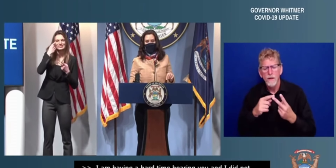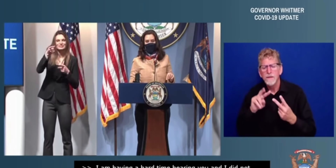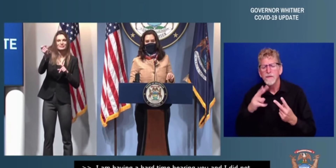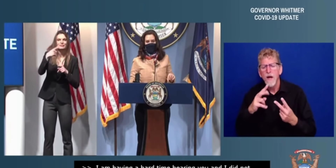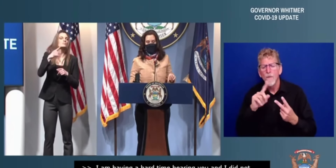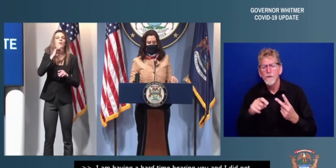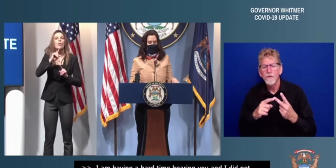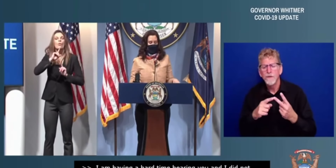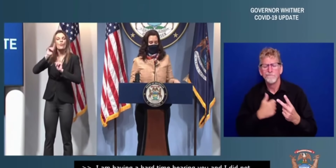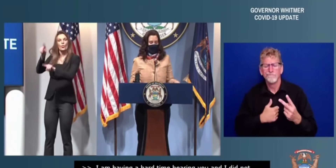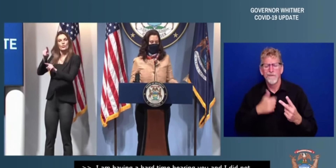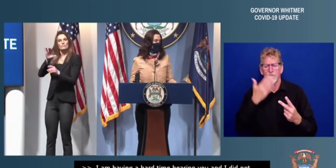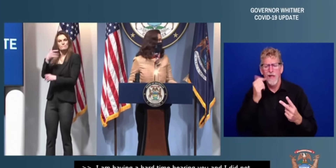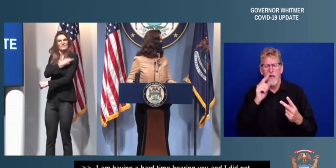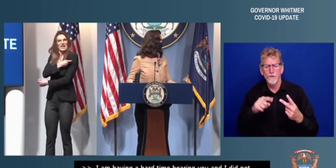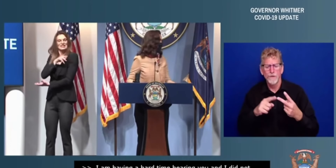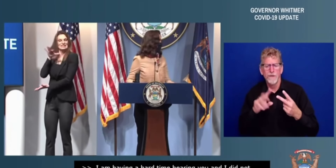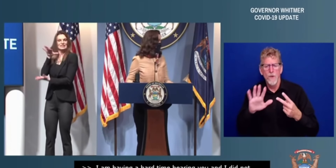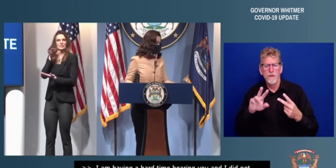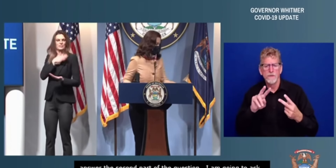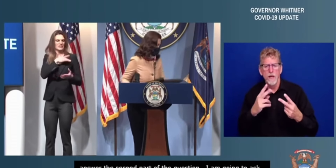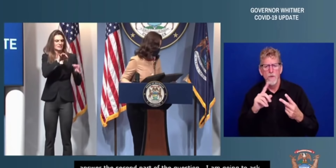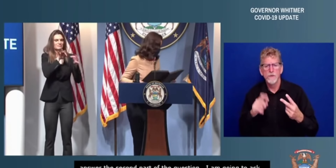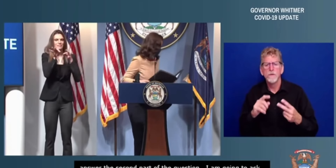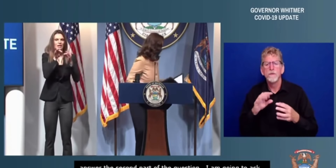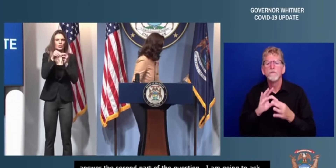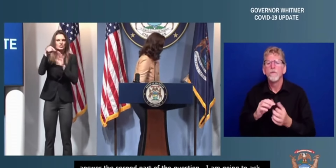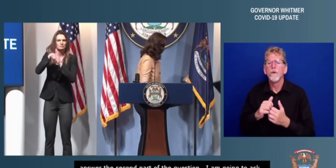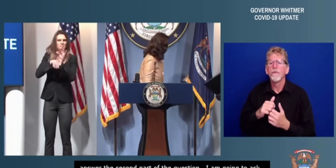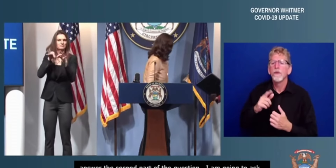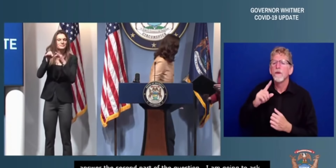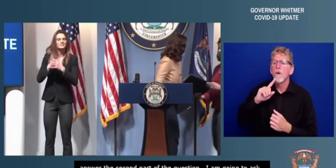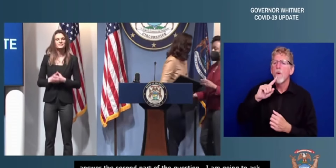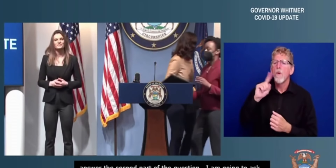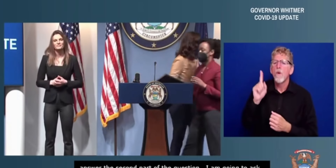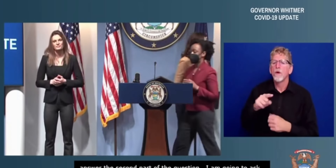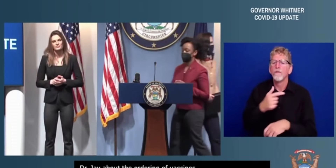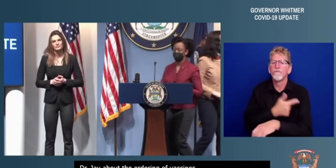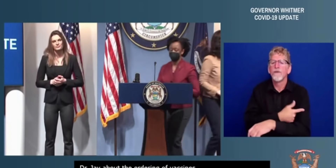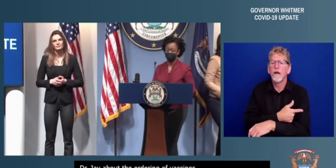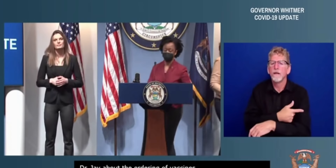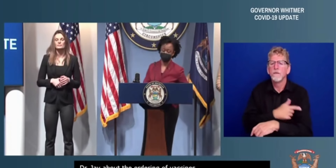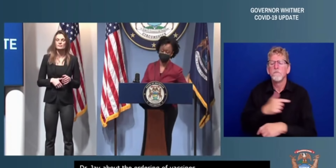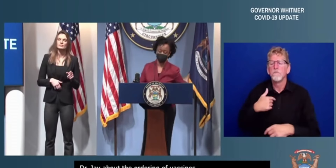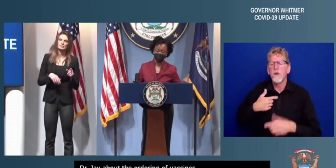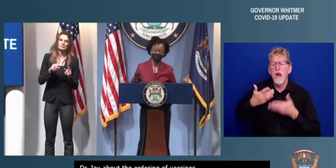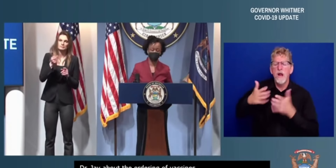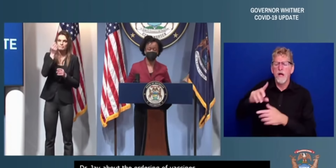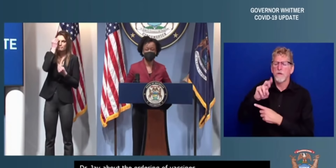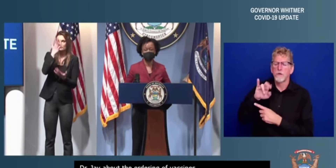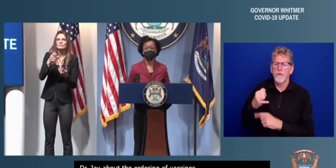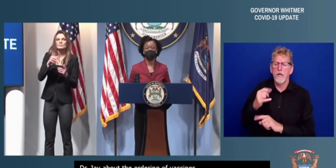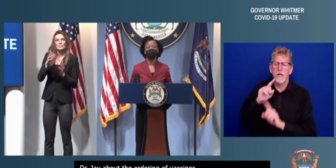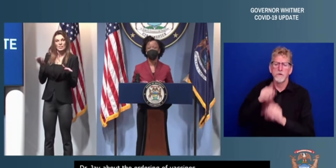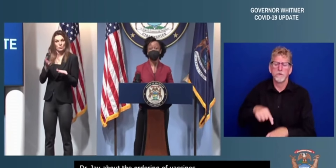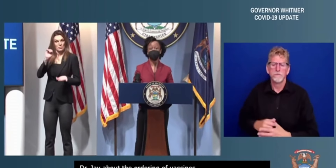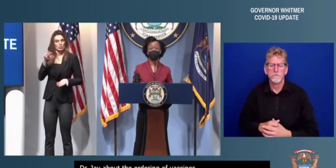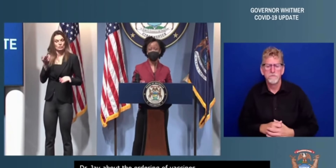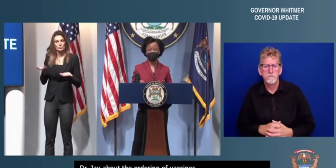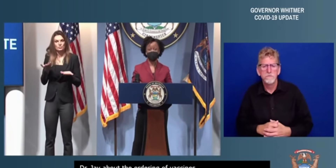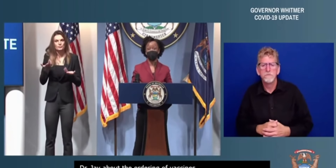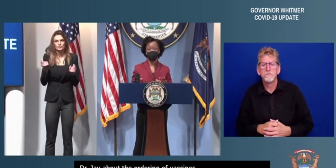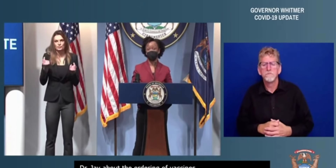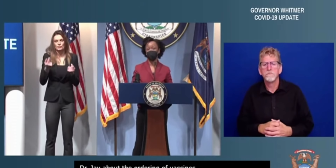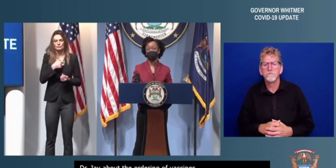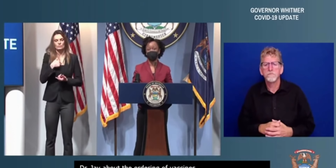ordering of vaccines. So, Dr. J. Yeah, so the state of Michigan, we